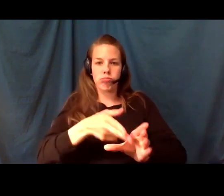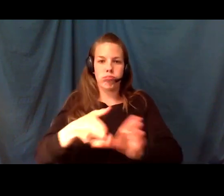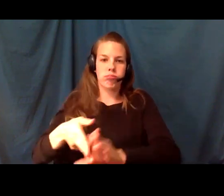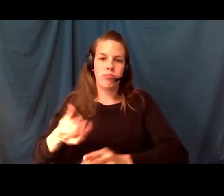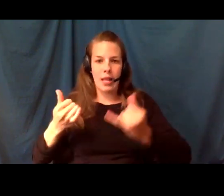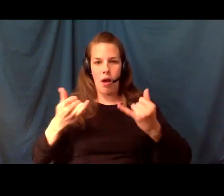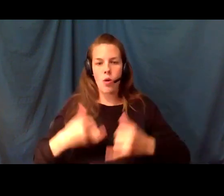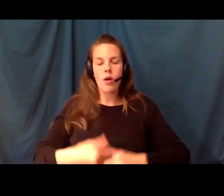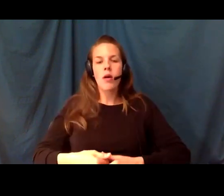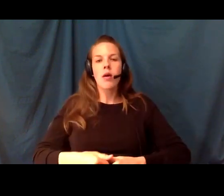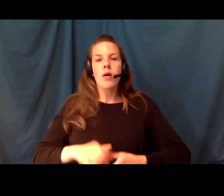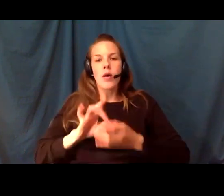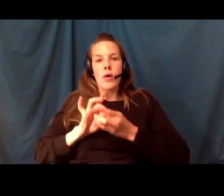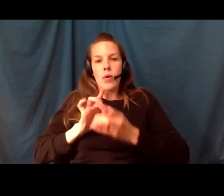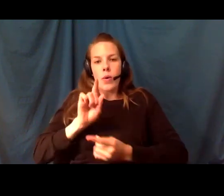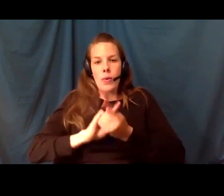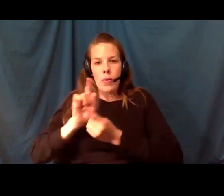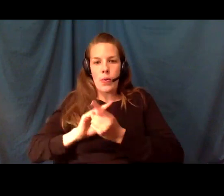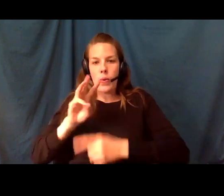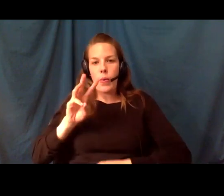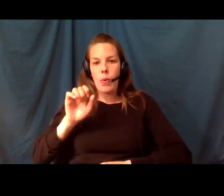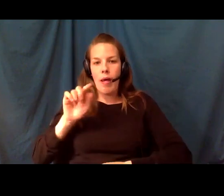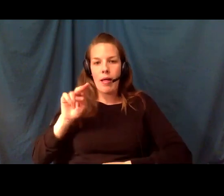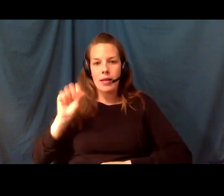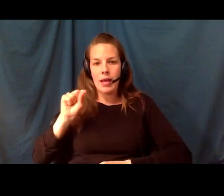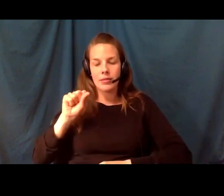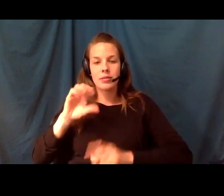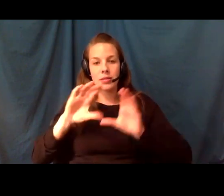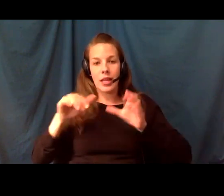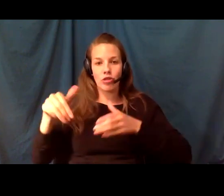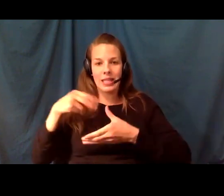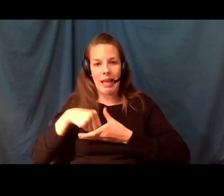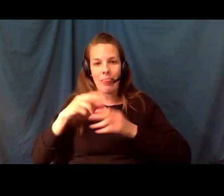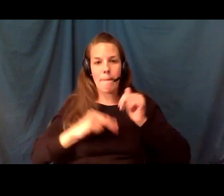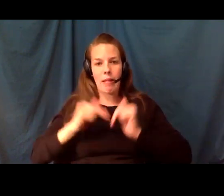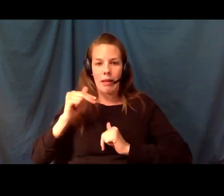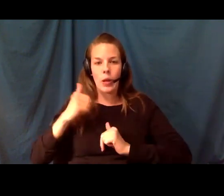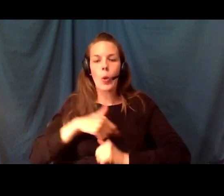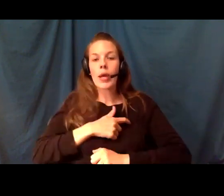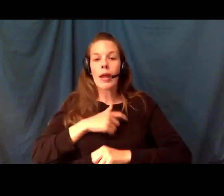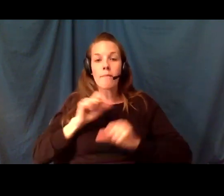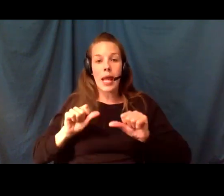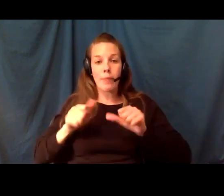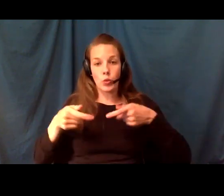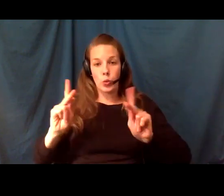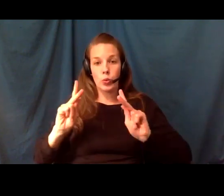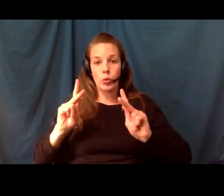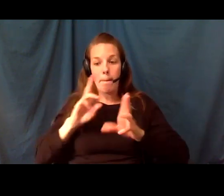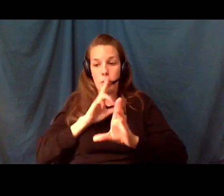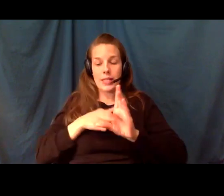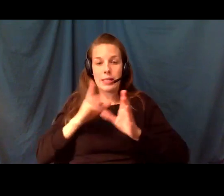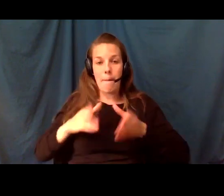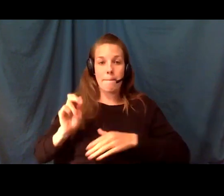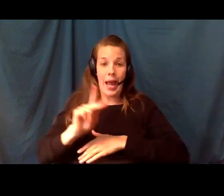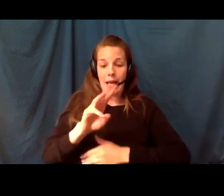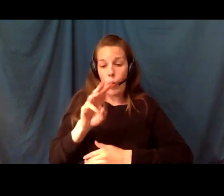And regarding the one-on-one wellness sessions in the building, we have been able to allow participants back in our wellness centers during